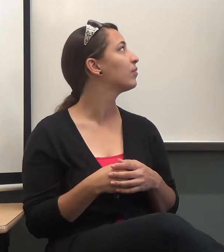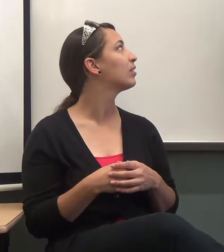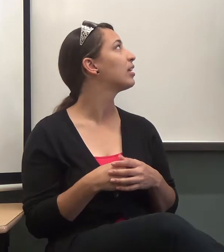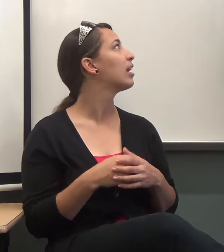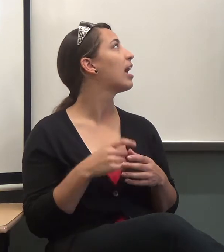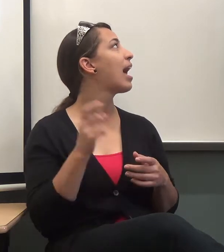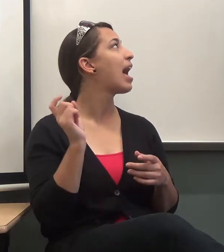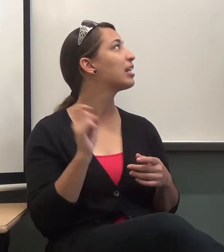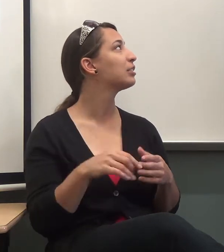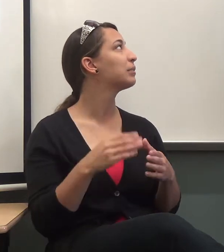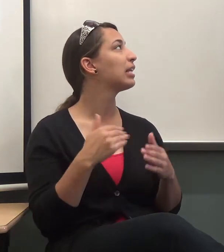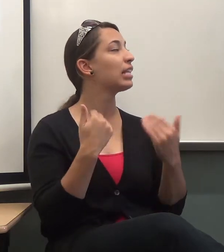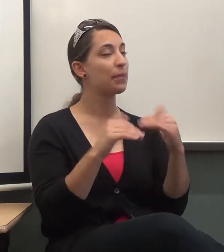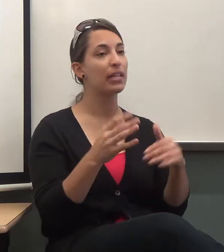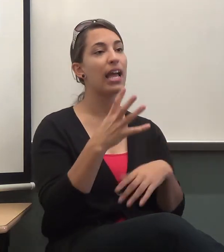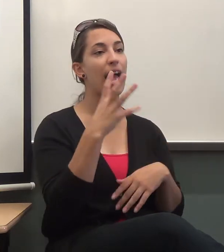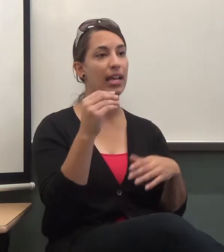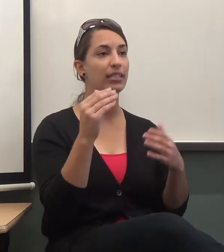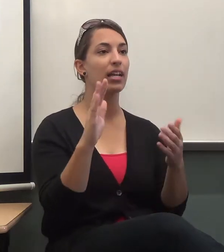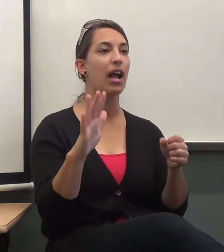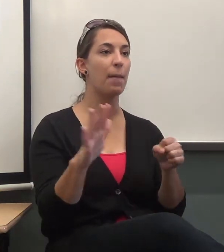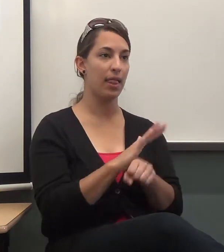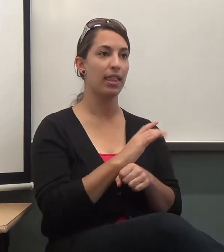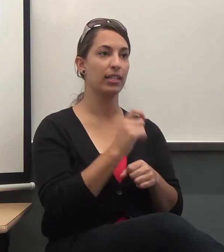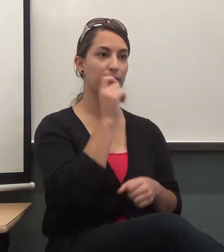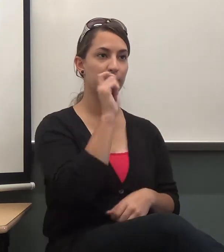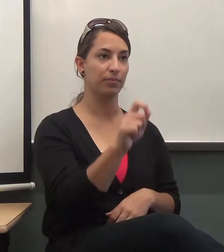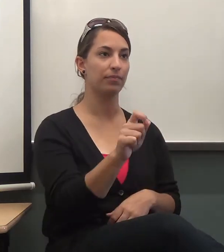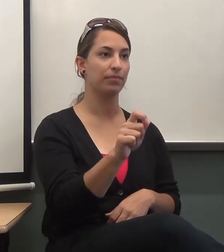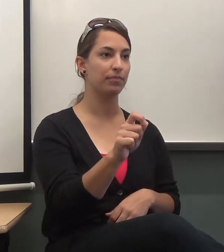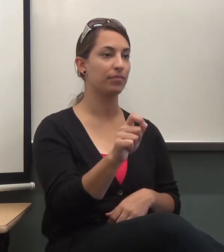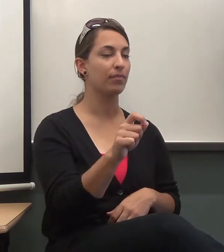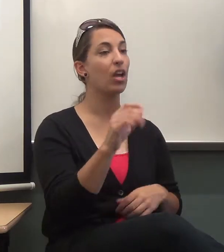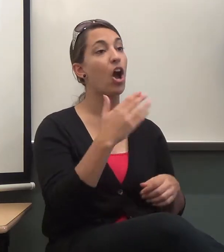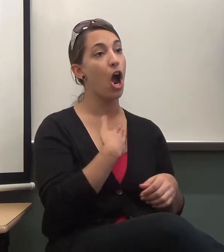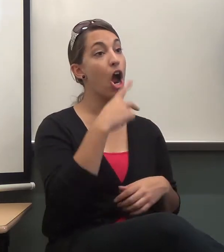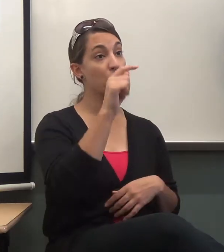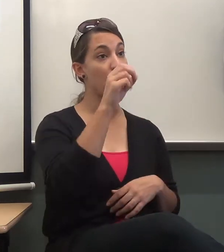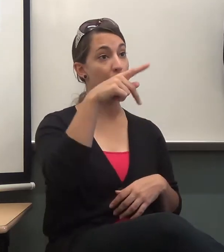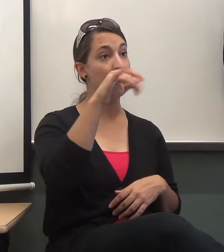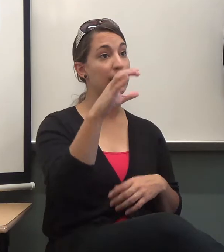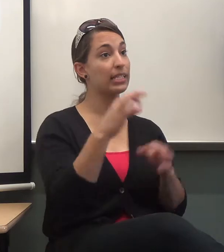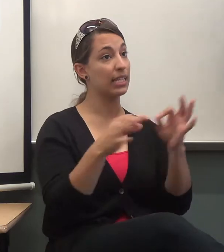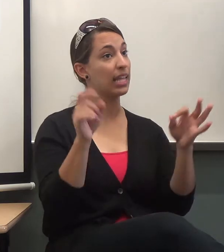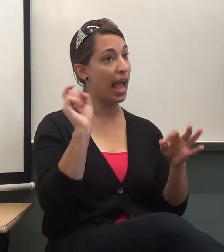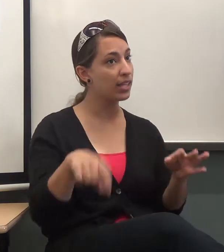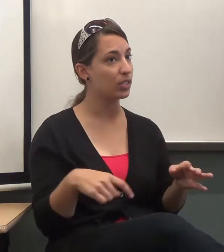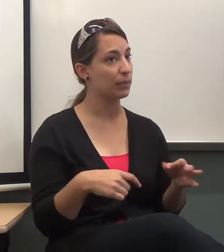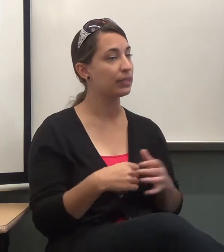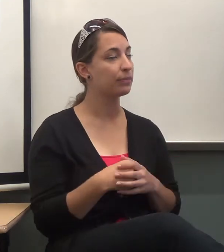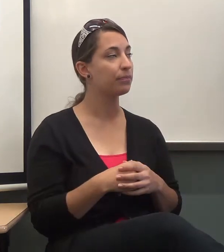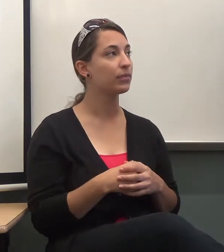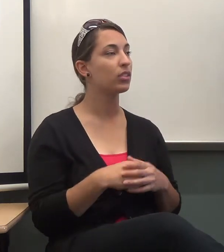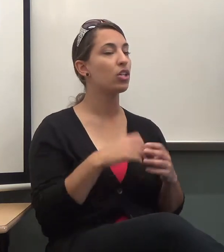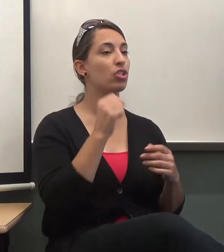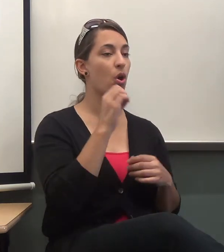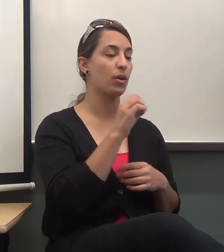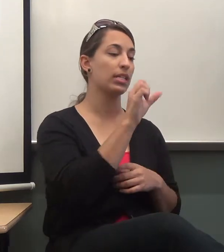and complete. Okay, that's what our topic sentence has to be. So, subject plus a controlling